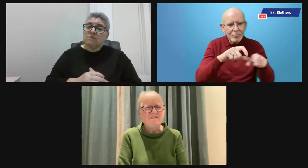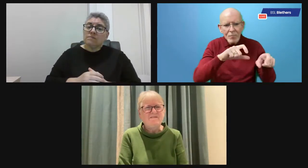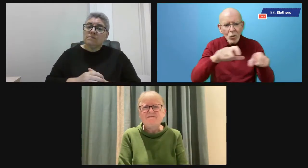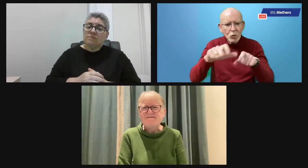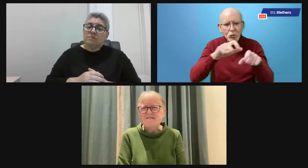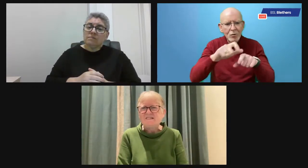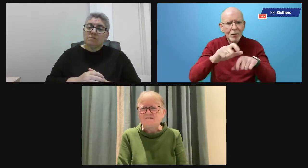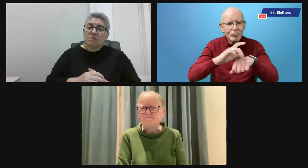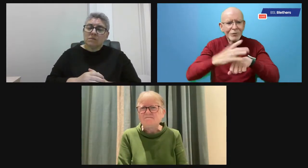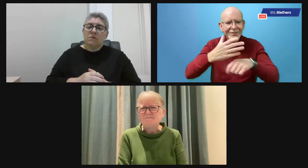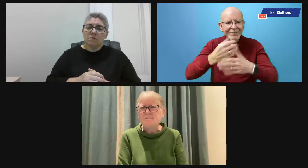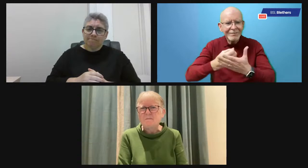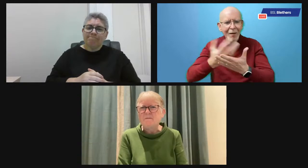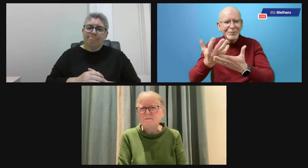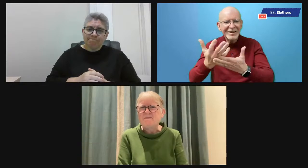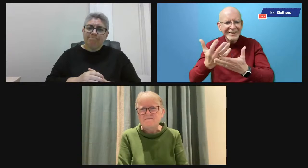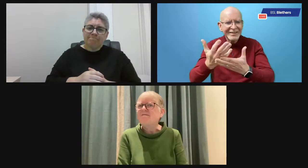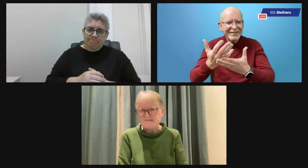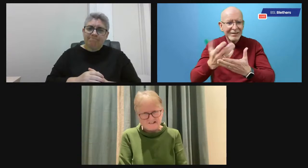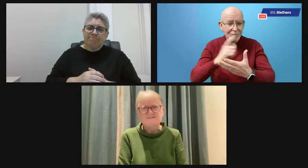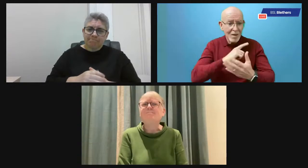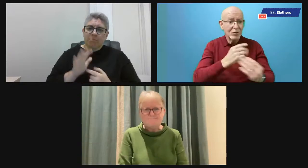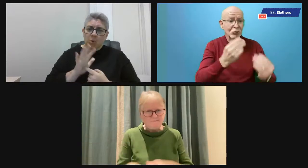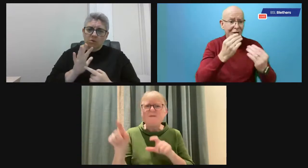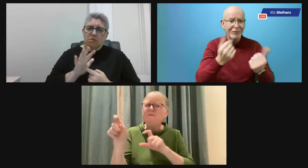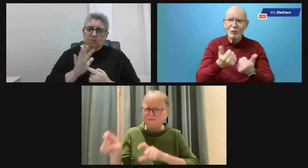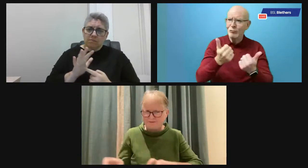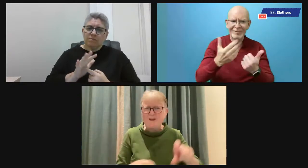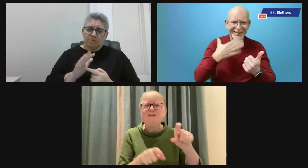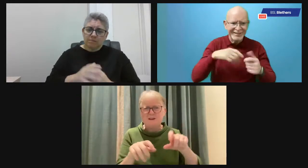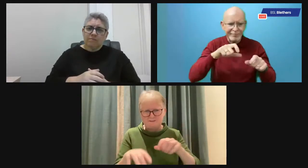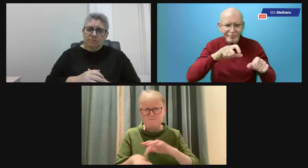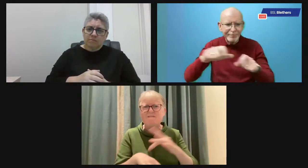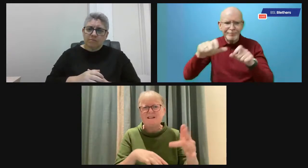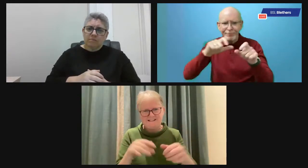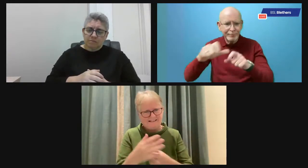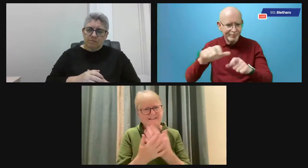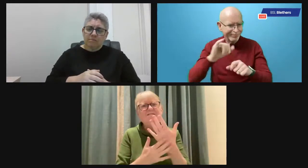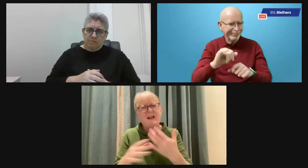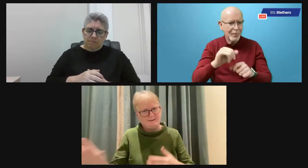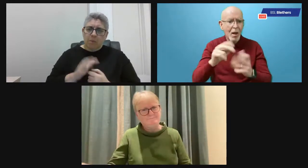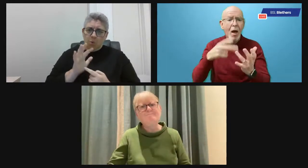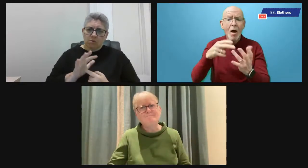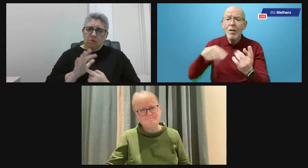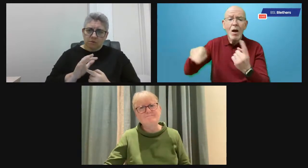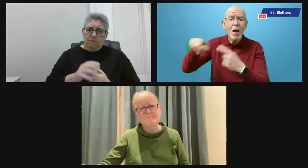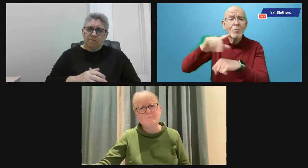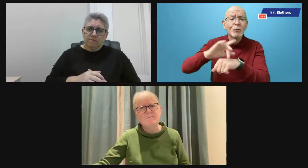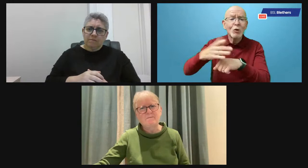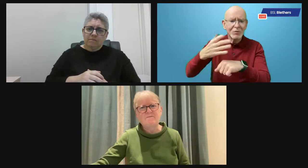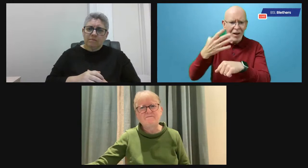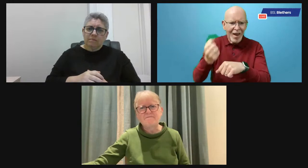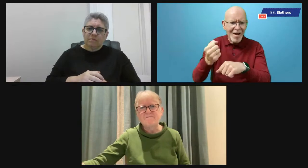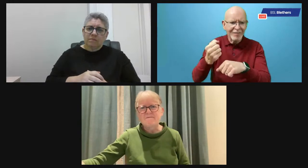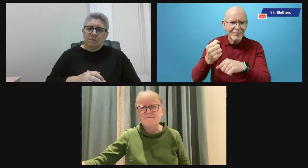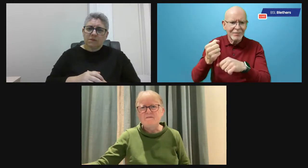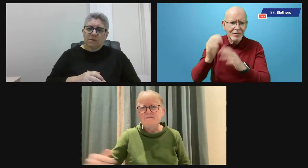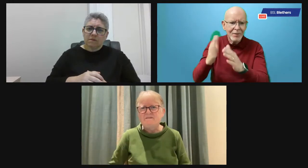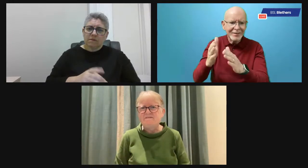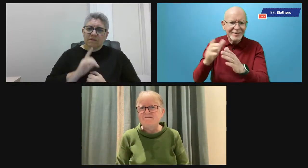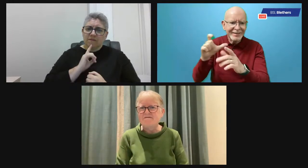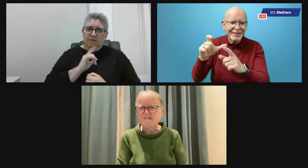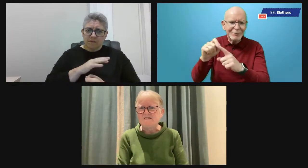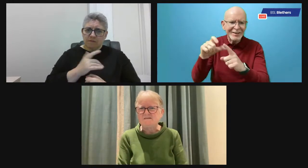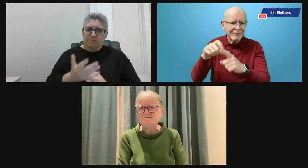going to go live after Christmas, I think. That sounds lovely. Clark, you were saying, well, it also includes it's a CPD,